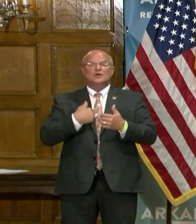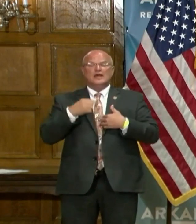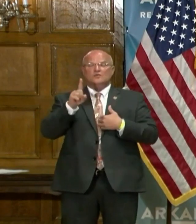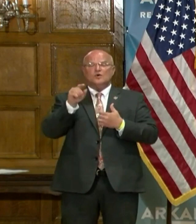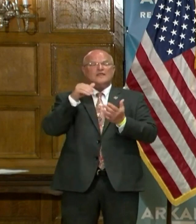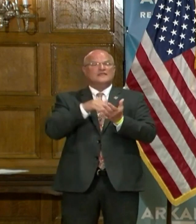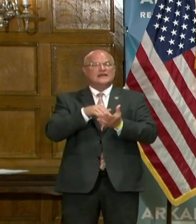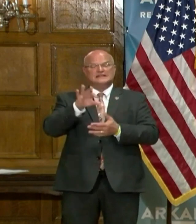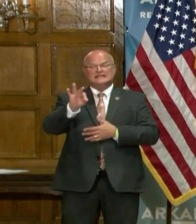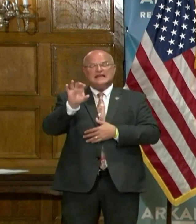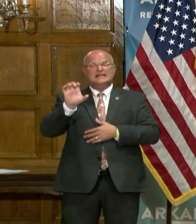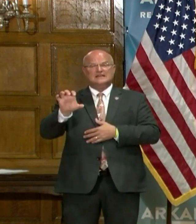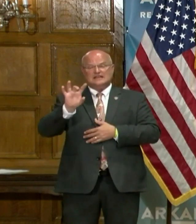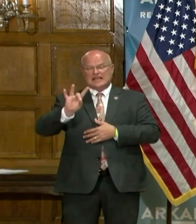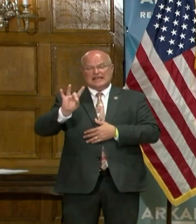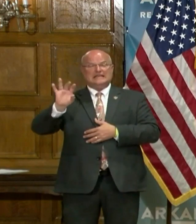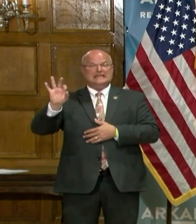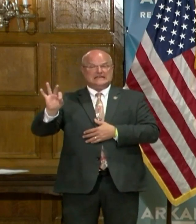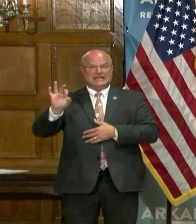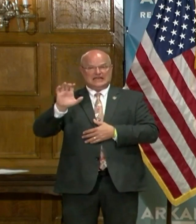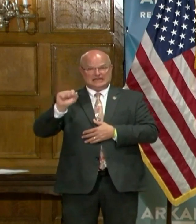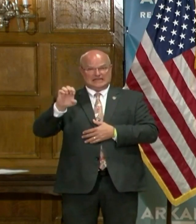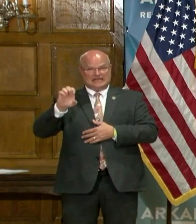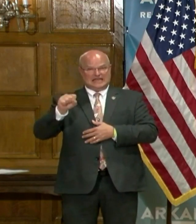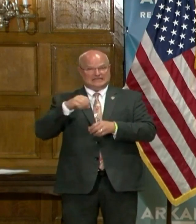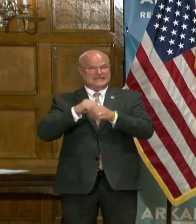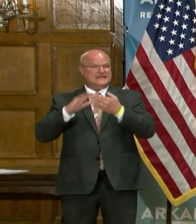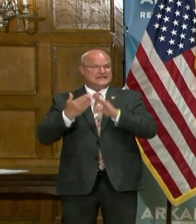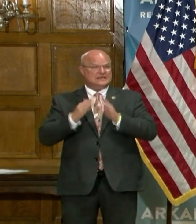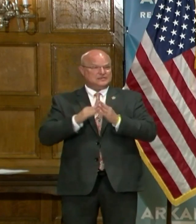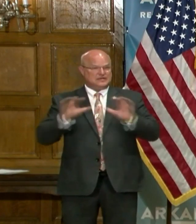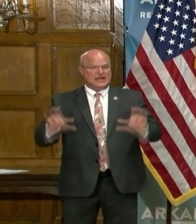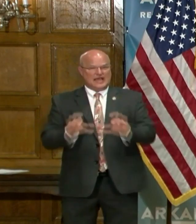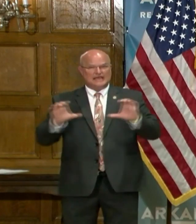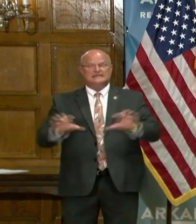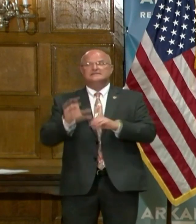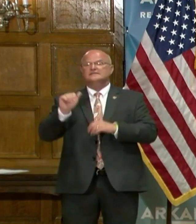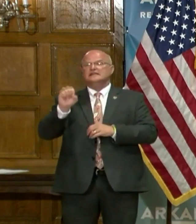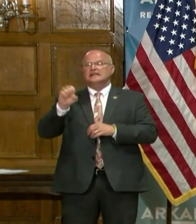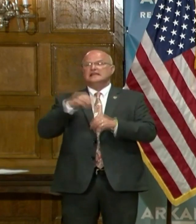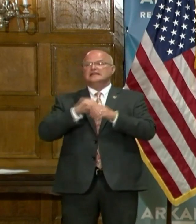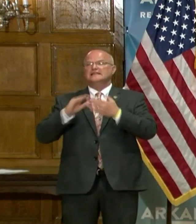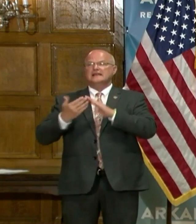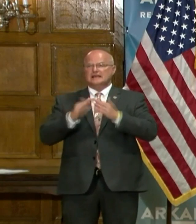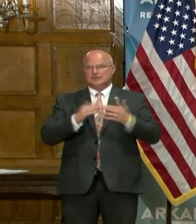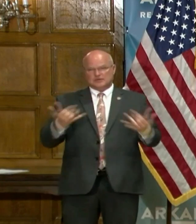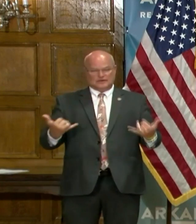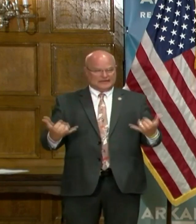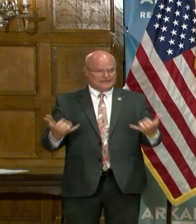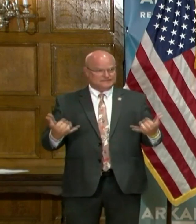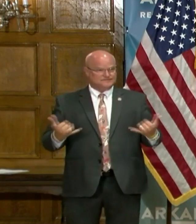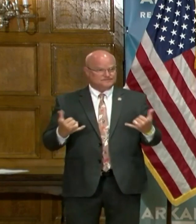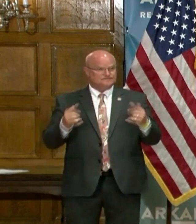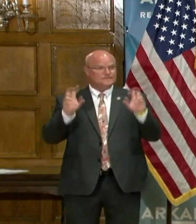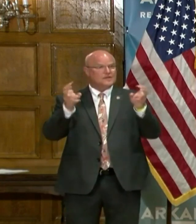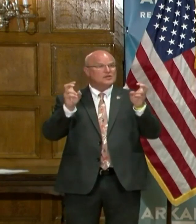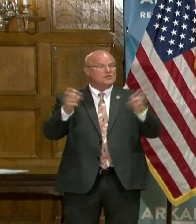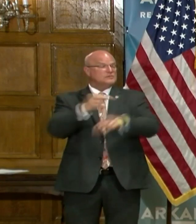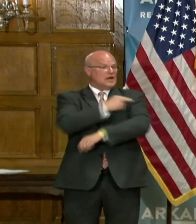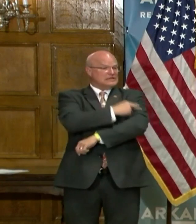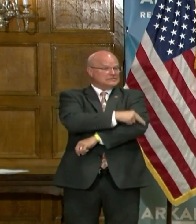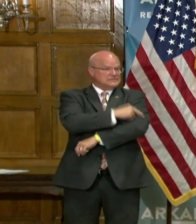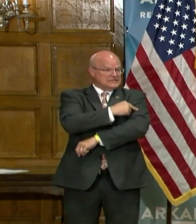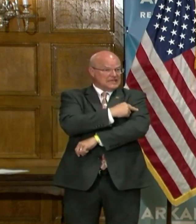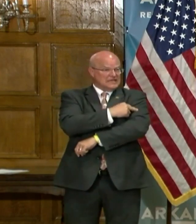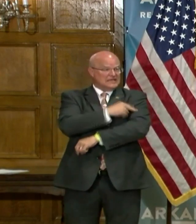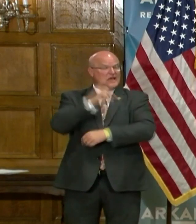have 1,989 cases in the community, active cases in the community. In terms of